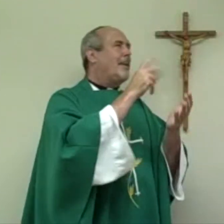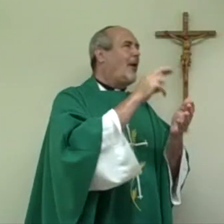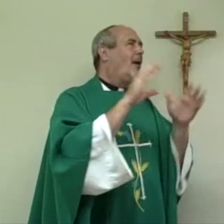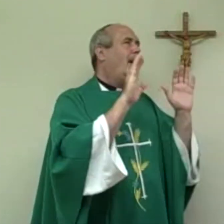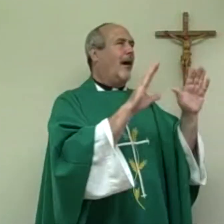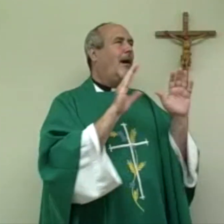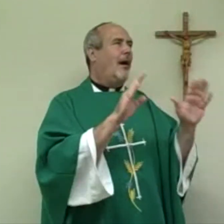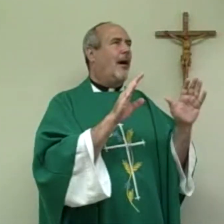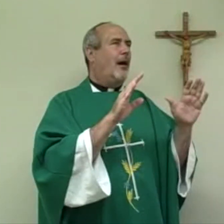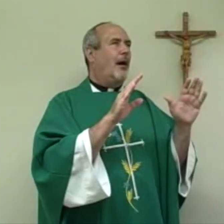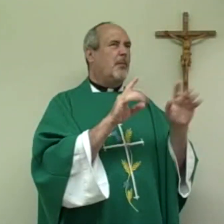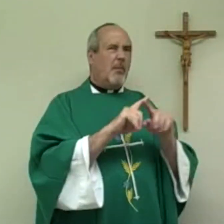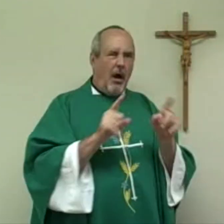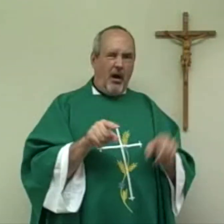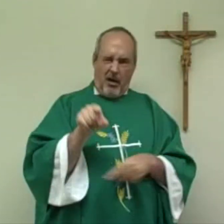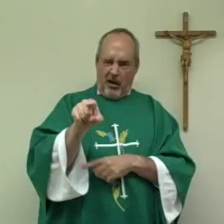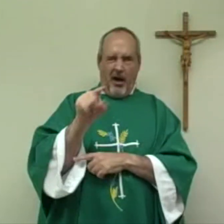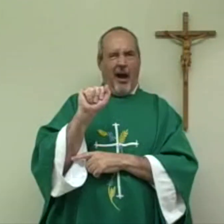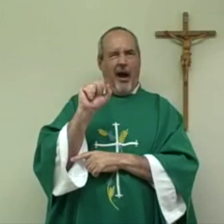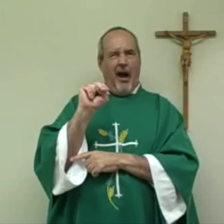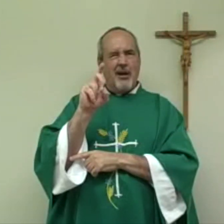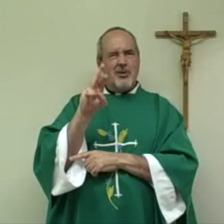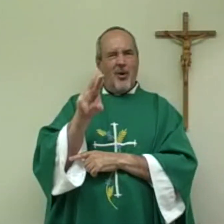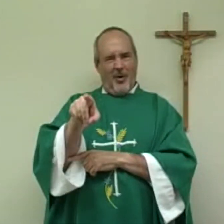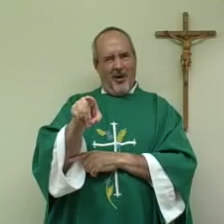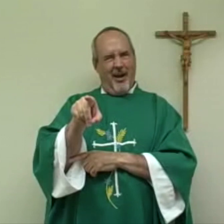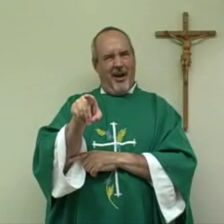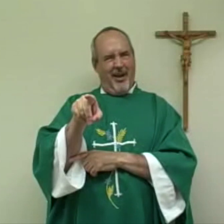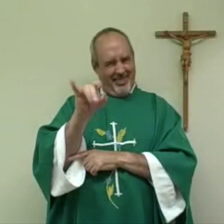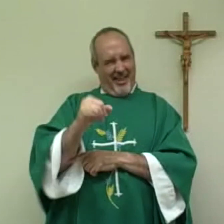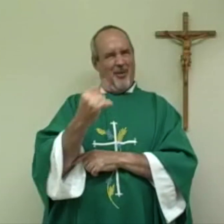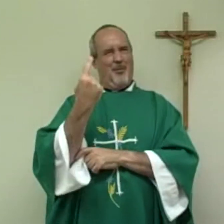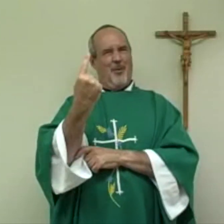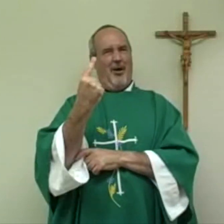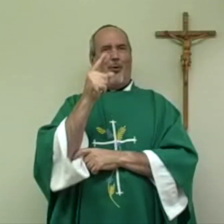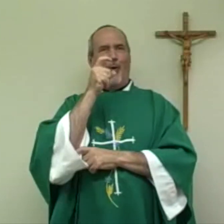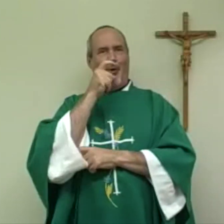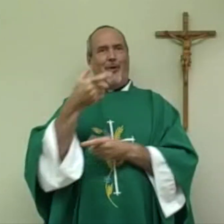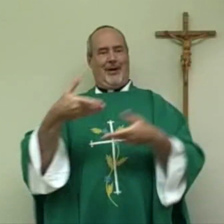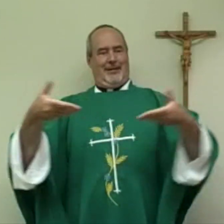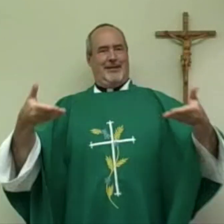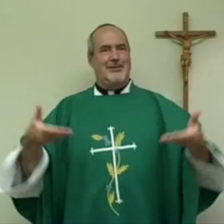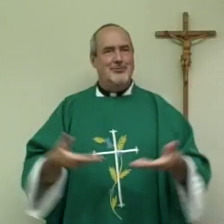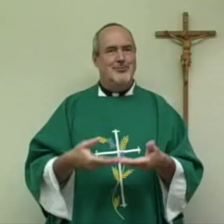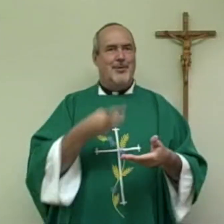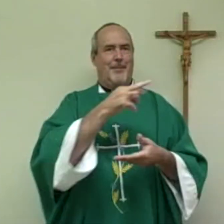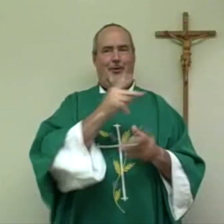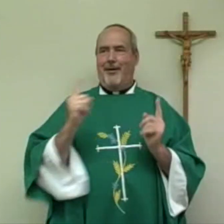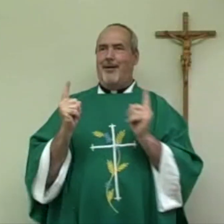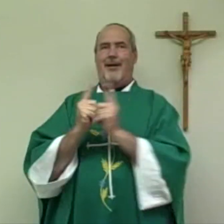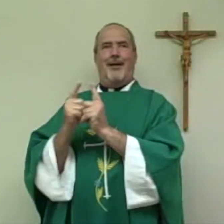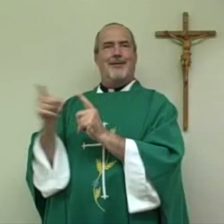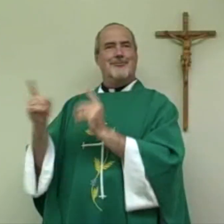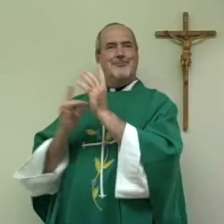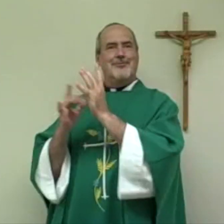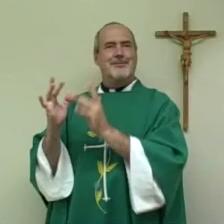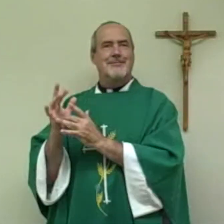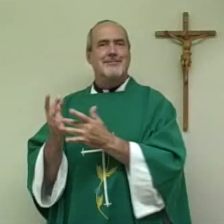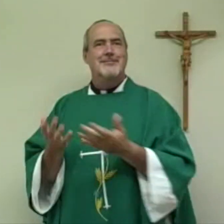Everyone looked to Peter, and everyone looks at him and gives him all these accolades. But what about Andrew? Isn't Andrew the one who